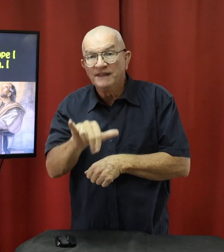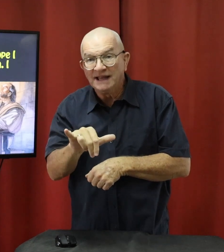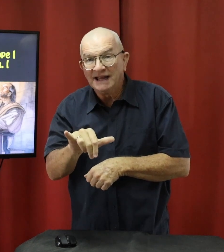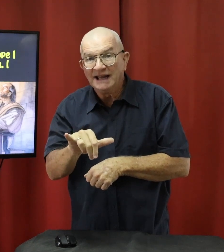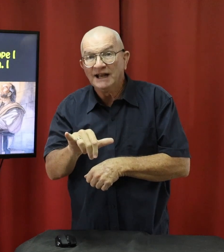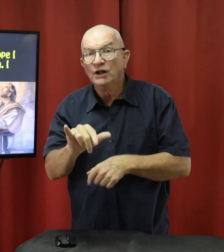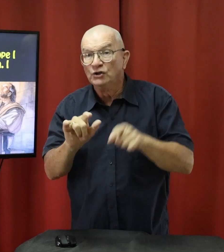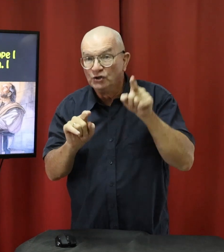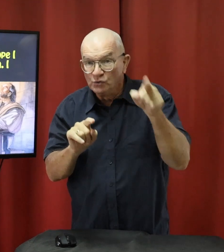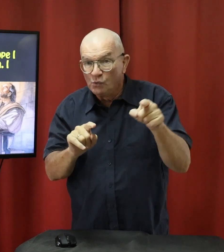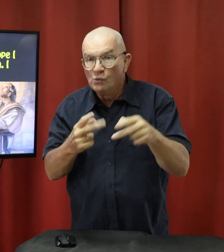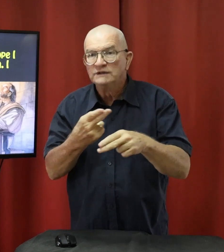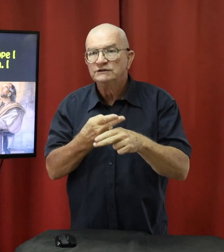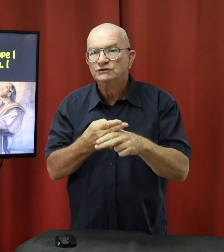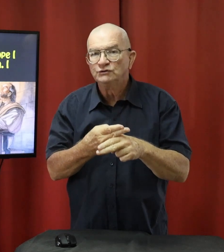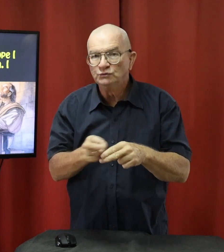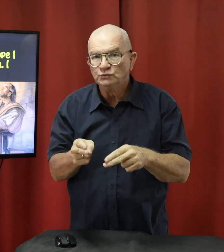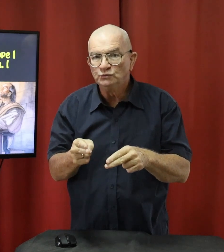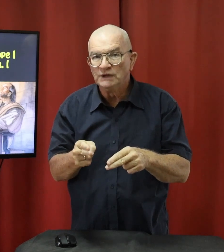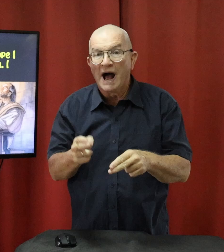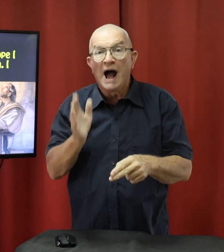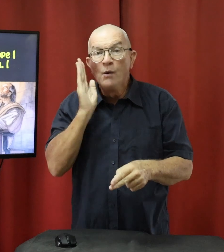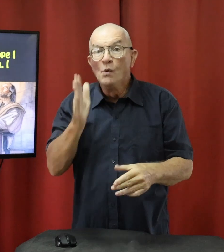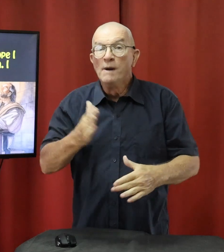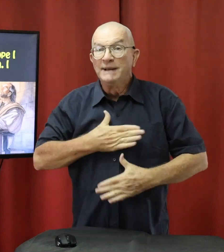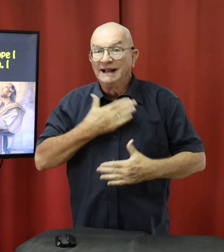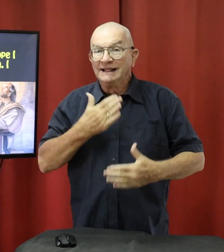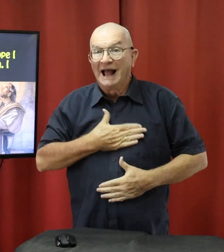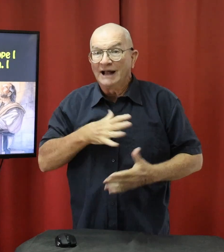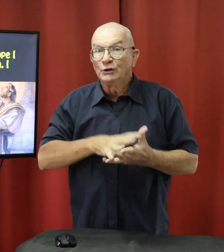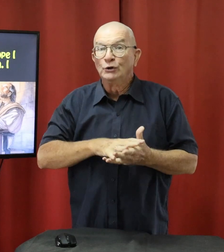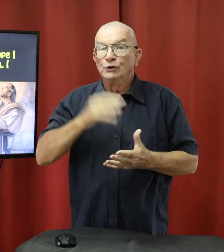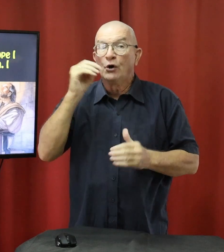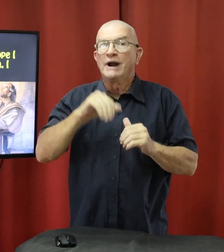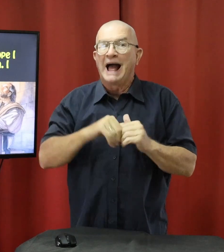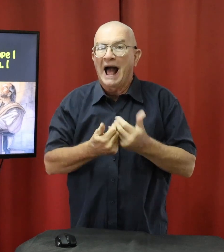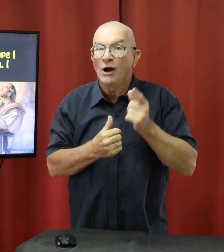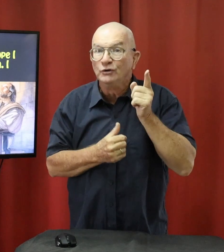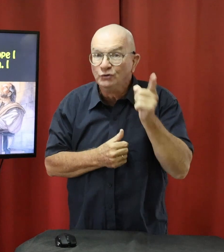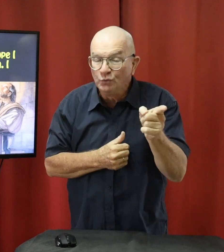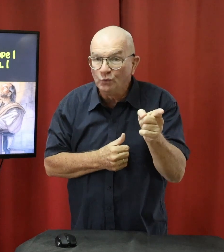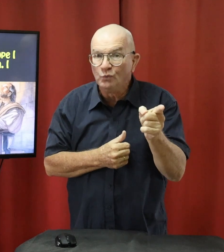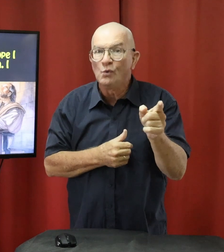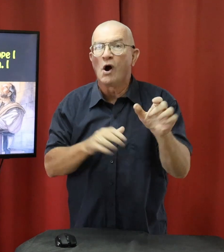you soon. I will be glad to learn how you are.